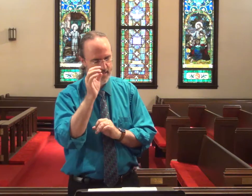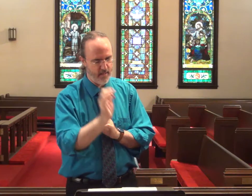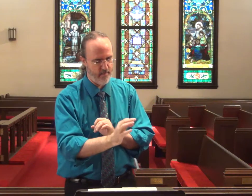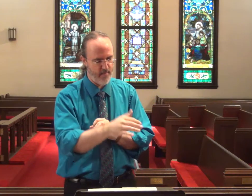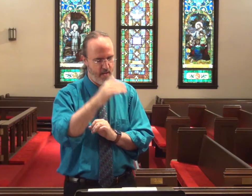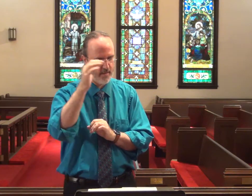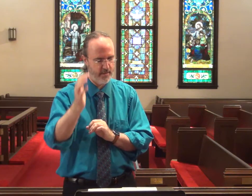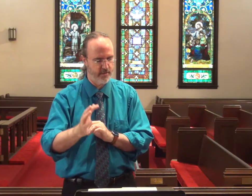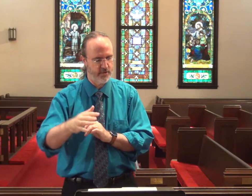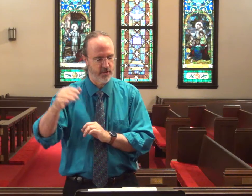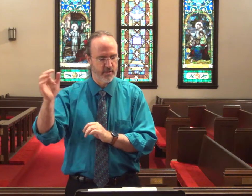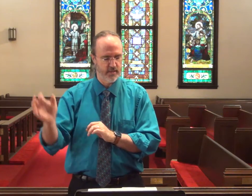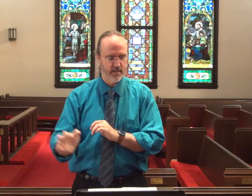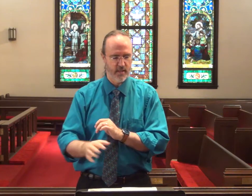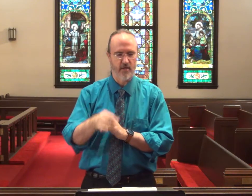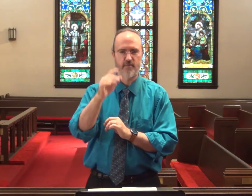the mansions of the